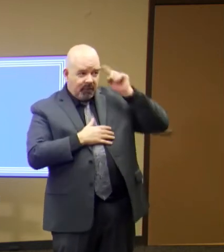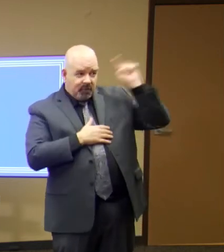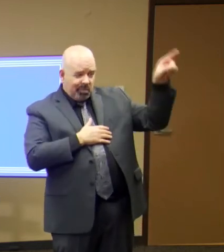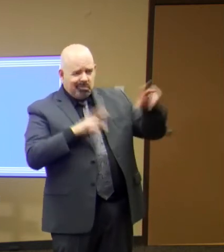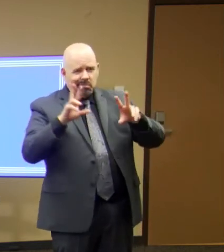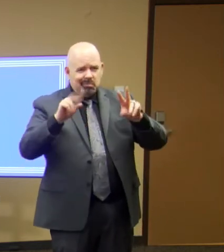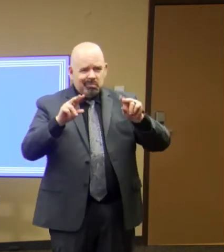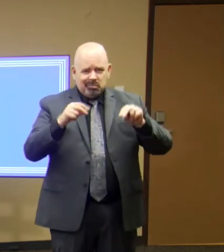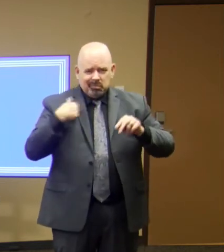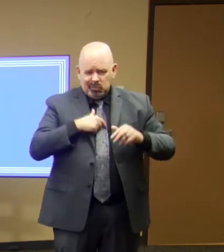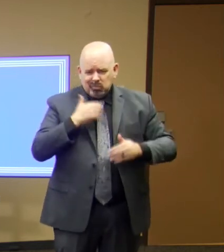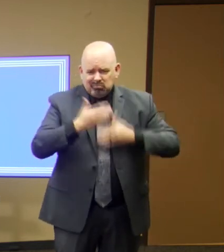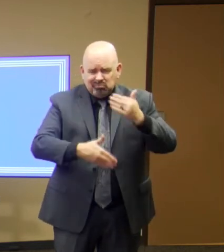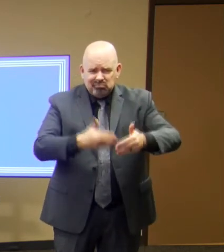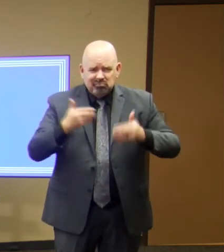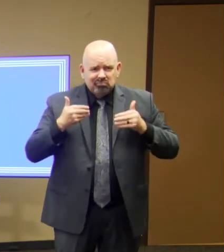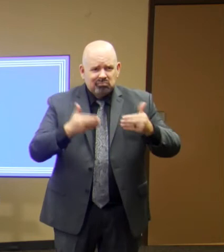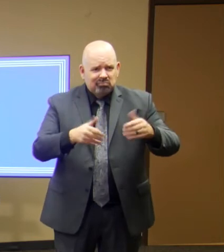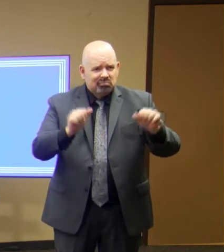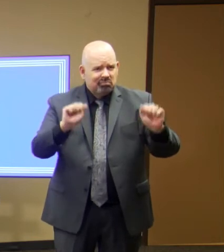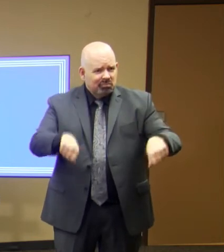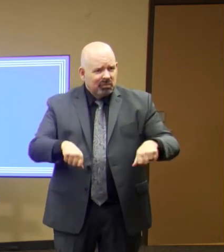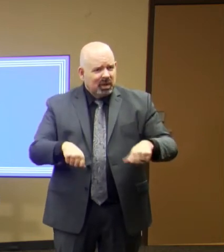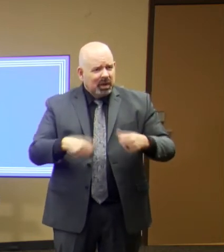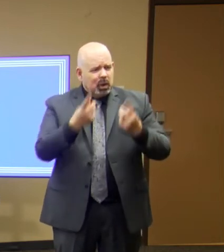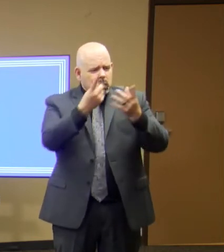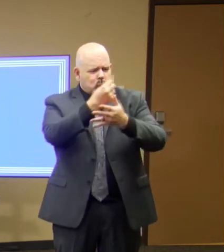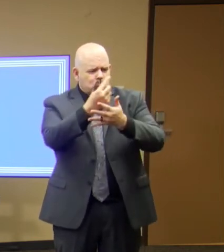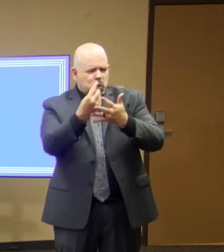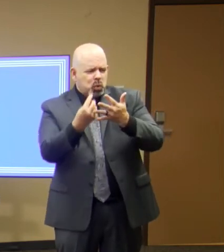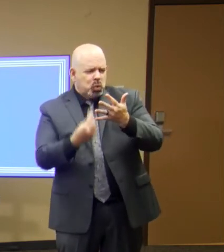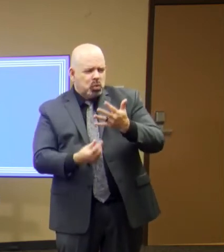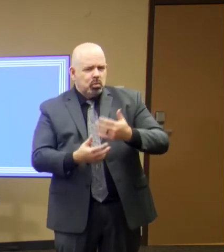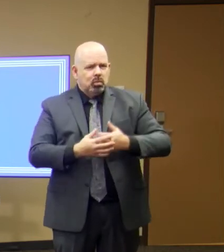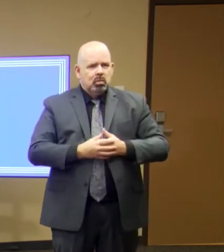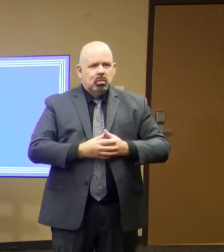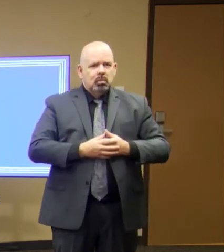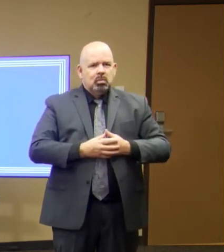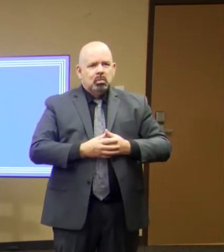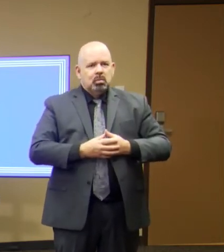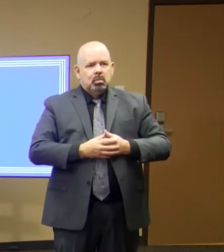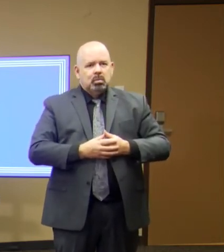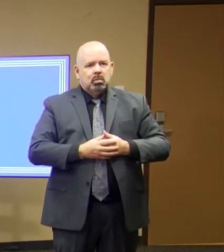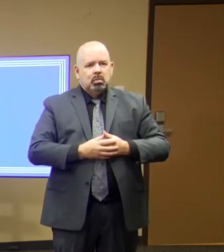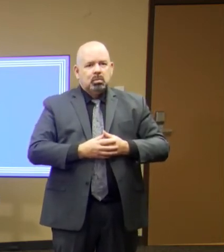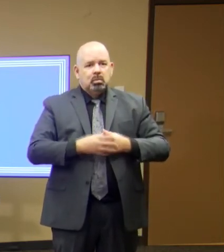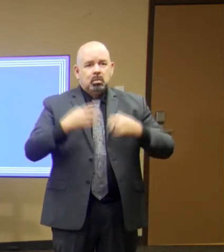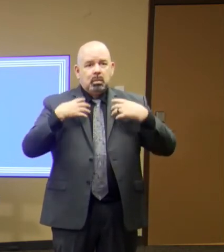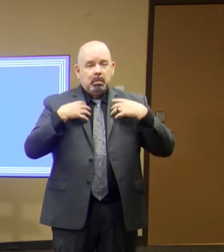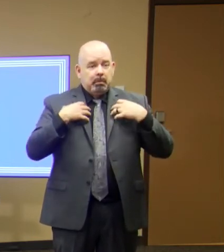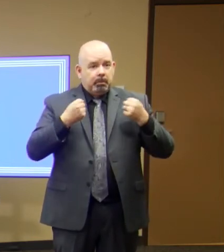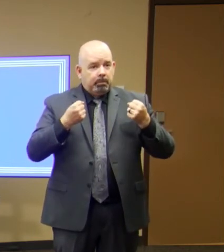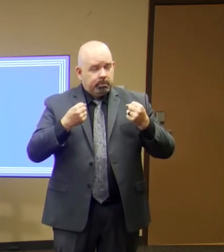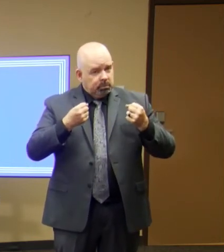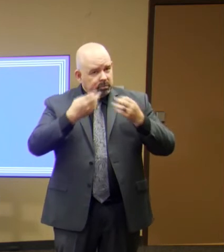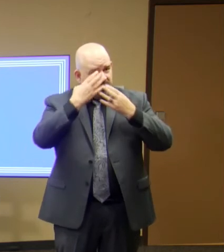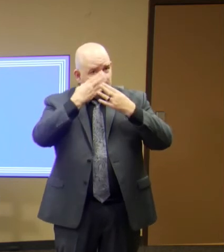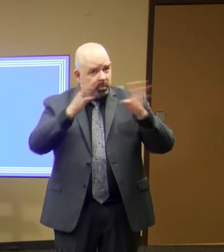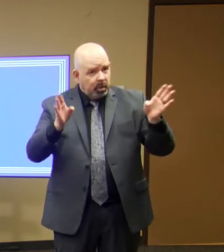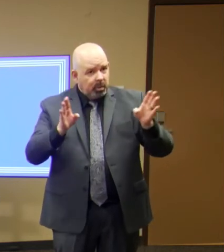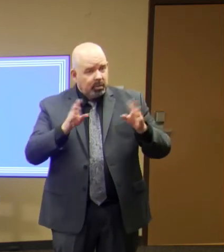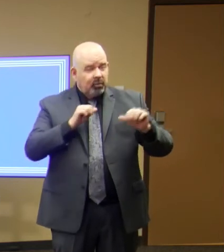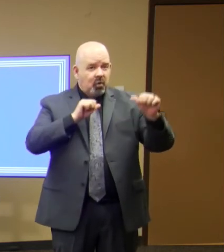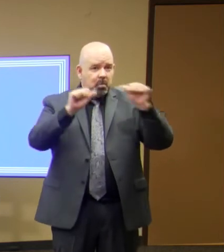places. They are requesting that I continue to not allow bars to open, all bars to open. But